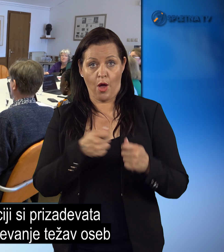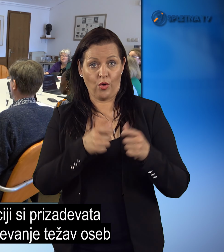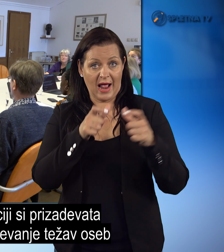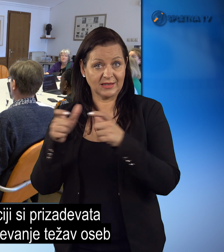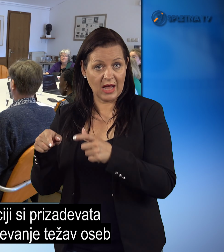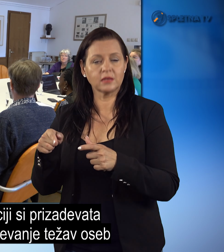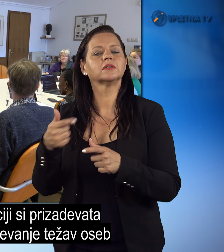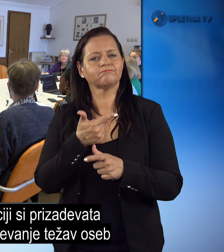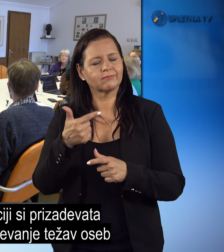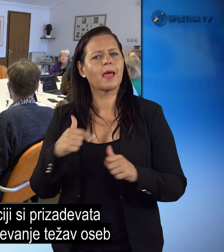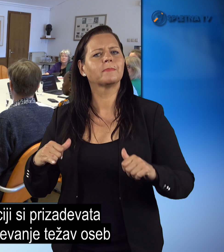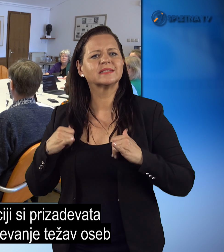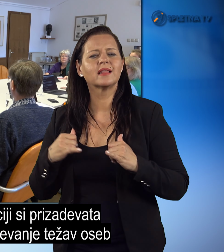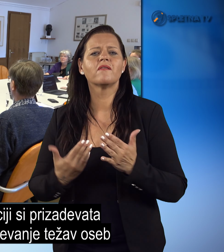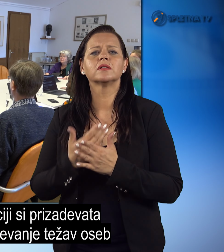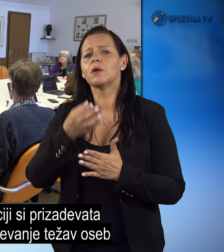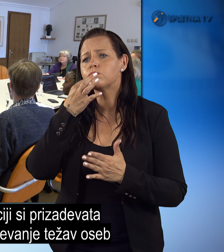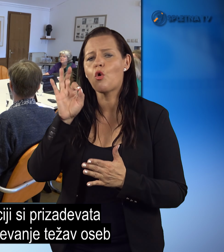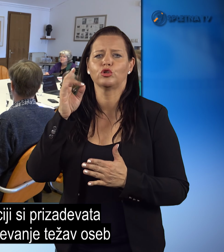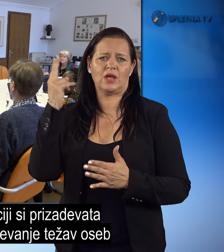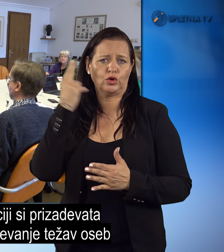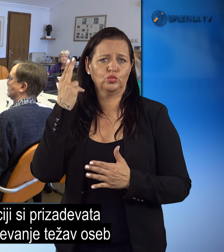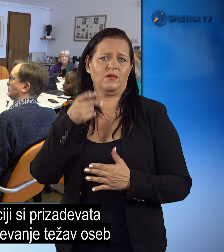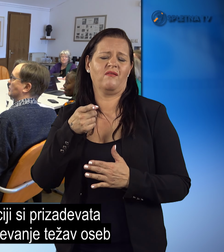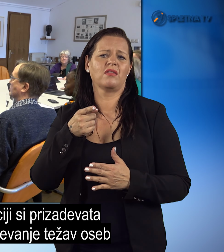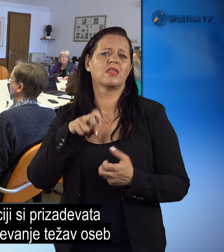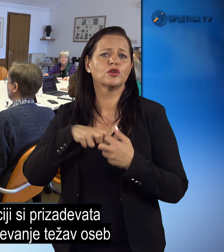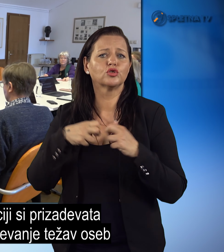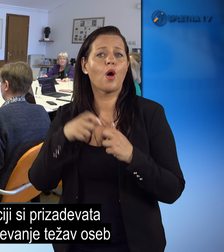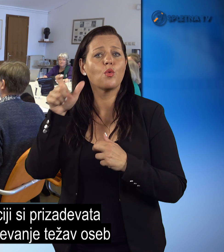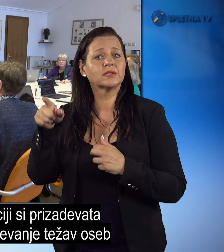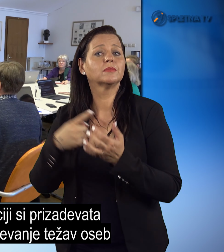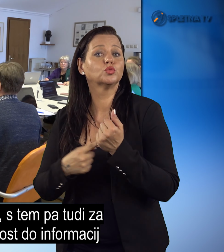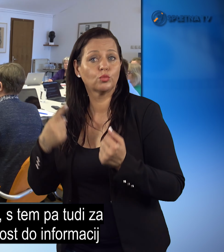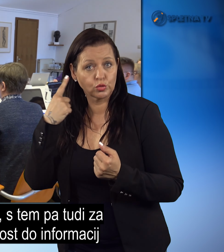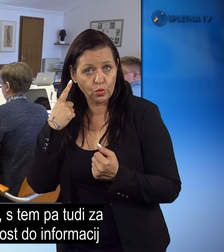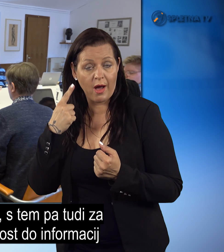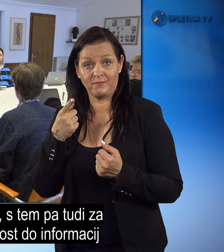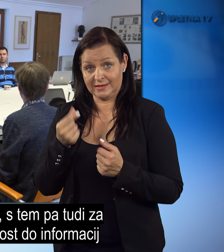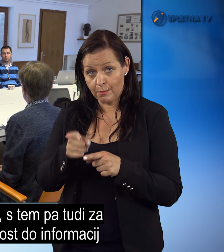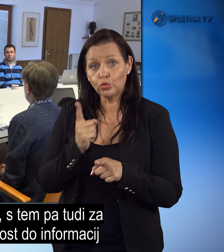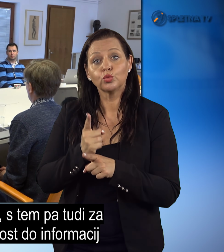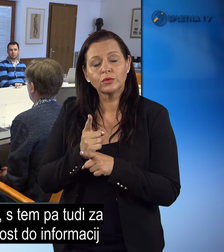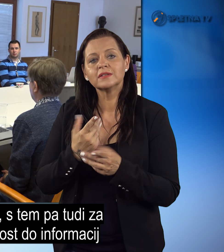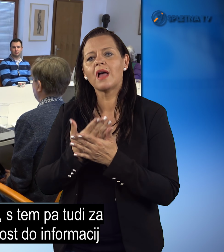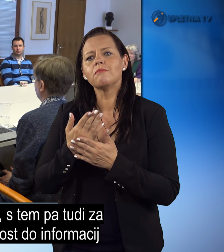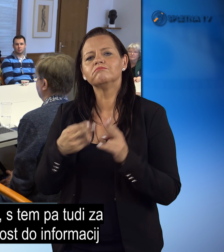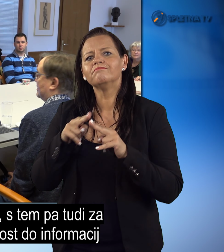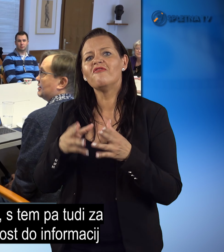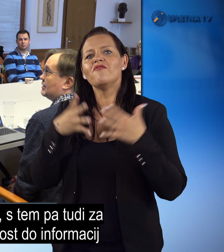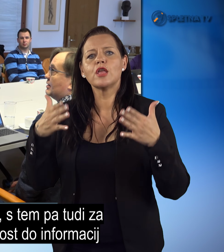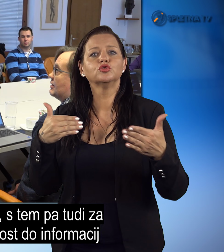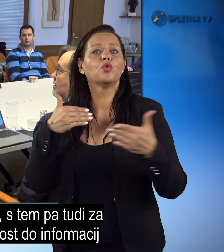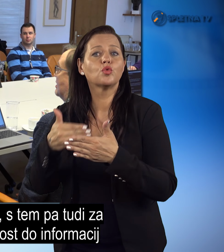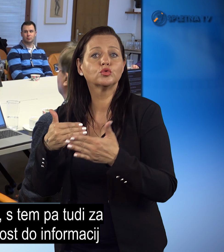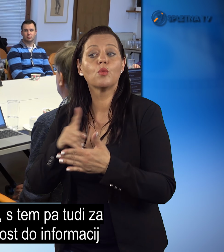Obe organizaciji si prizadevata za boljše razumevanje težav oseb z izgubo sluha, s tem pa tudi za večjo dostopnost do informacij